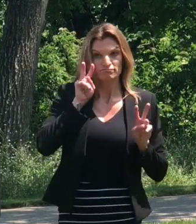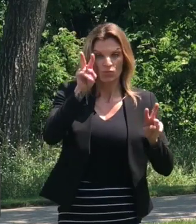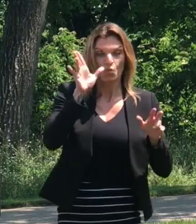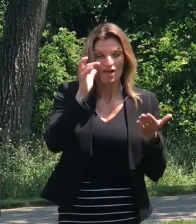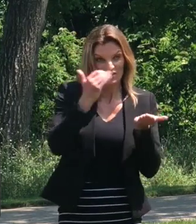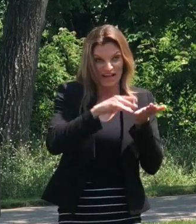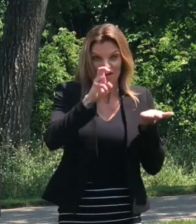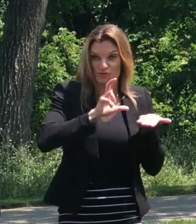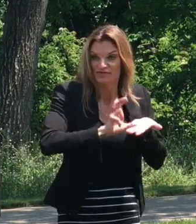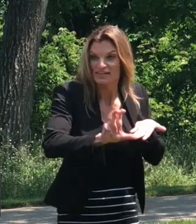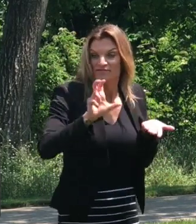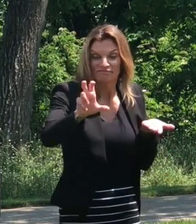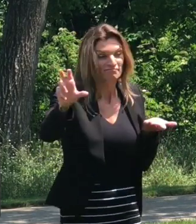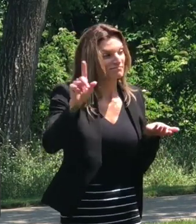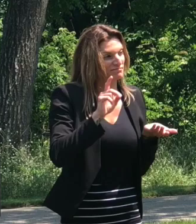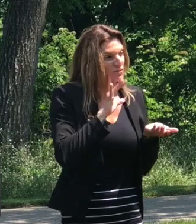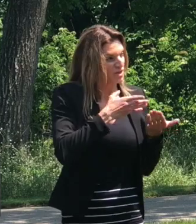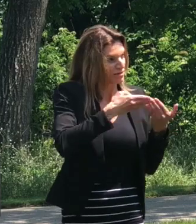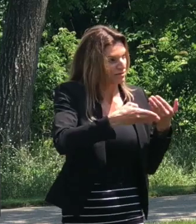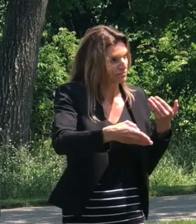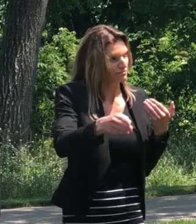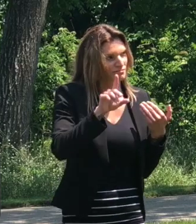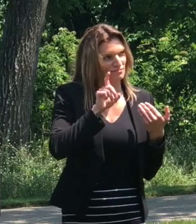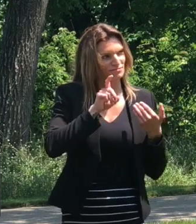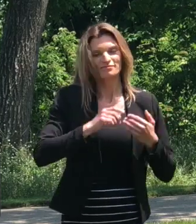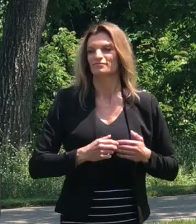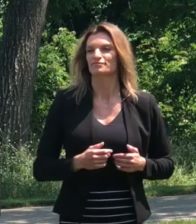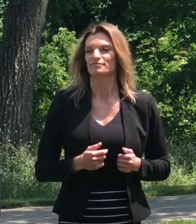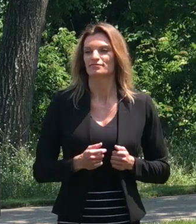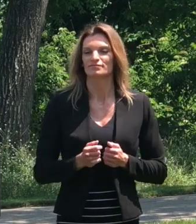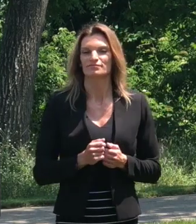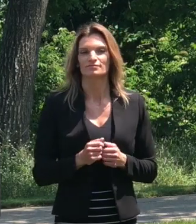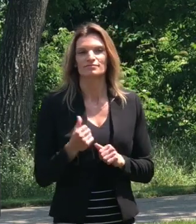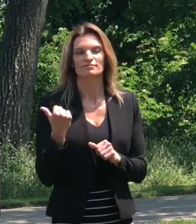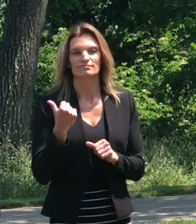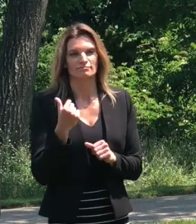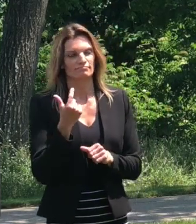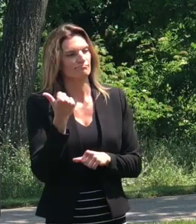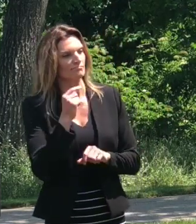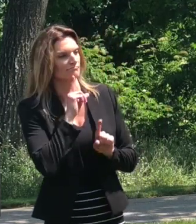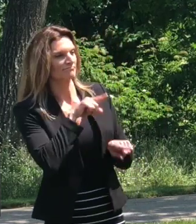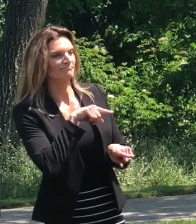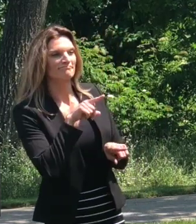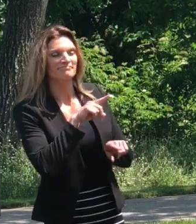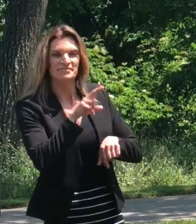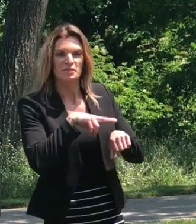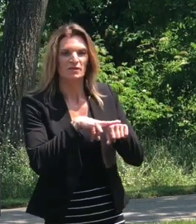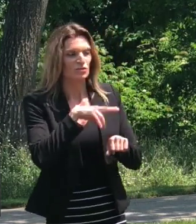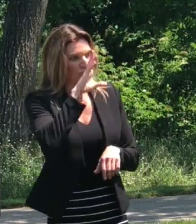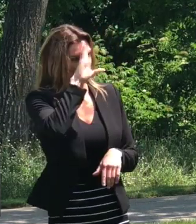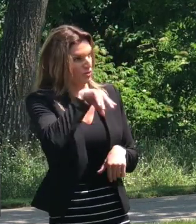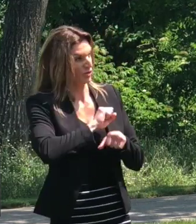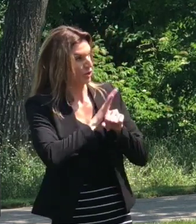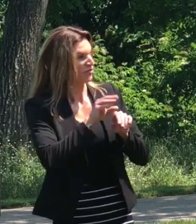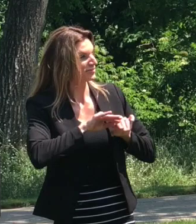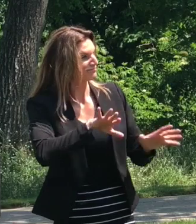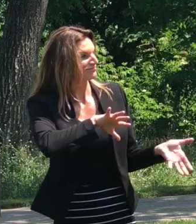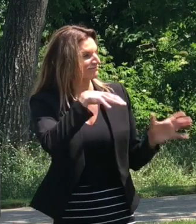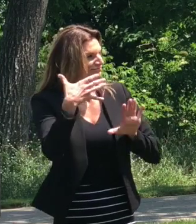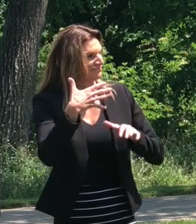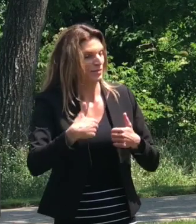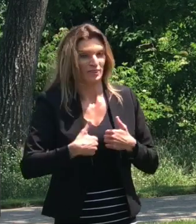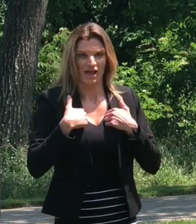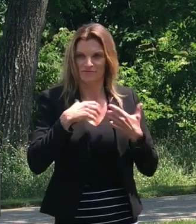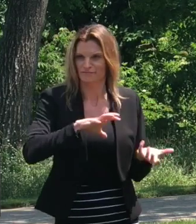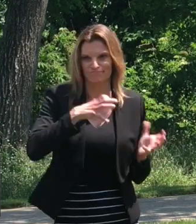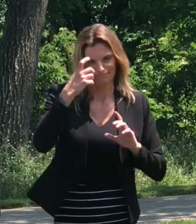that for folks who are impacted by the pandemic? Well, there's no question that COVID upended all of our lives, and every one of